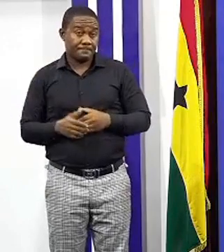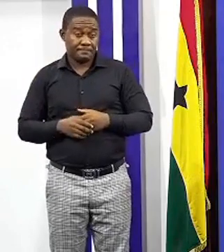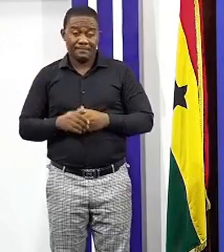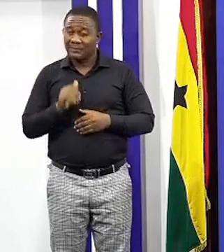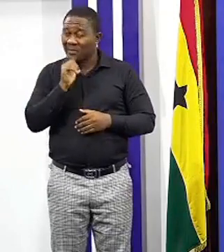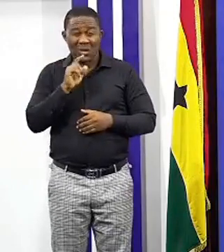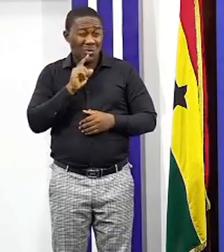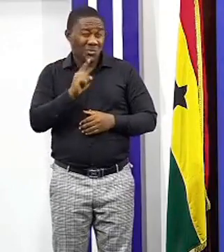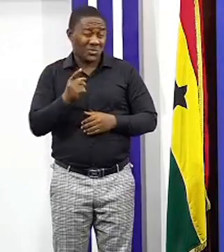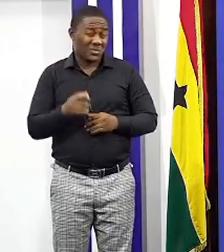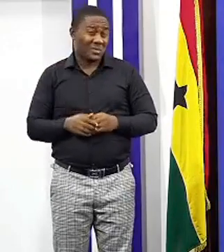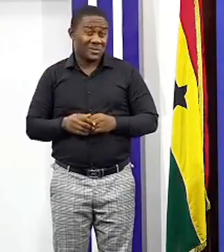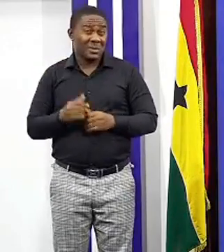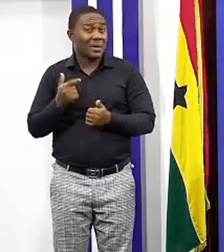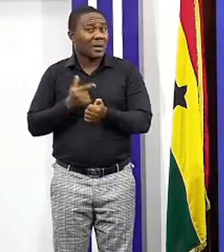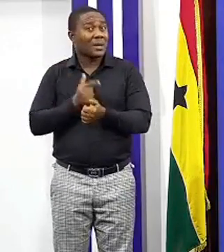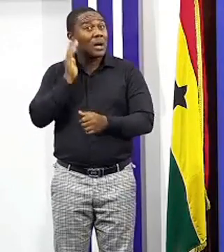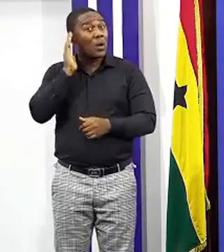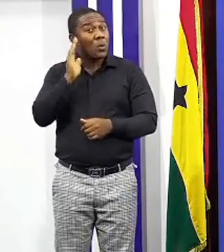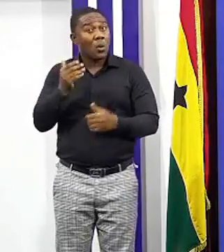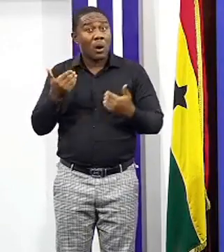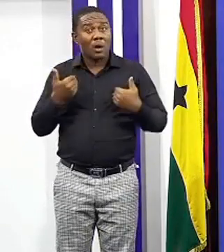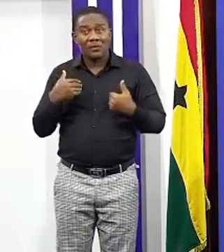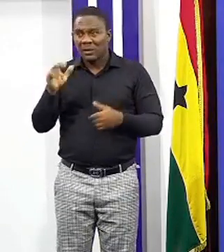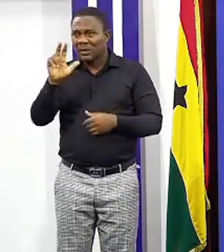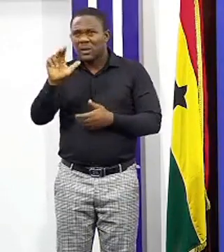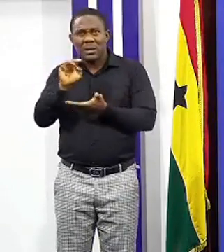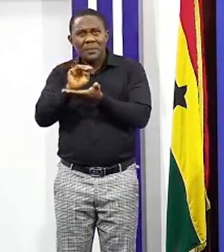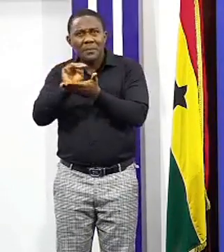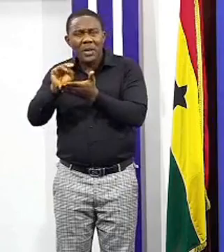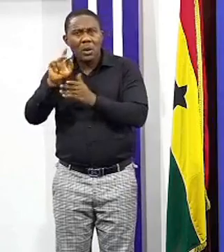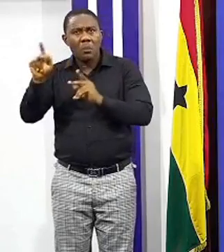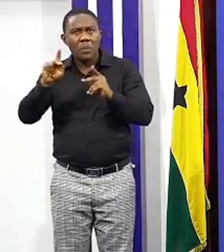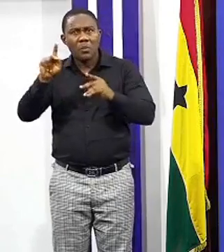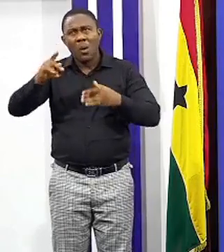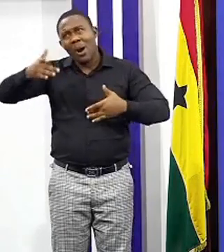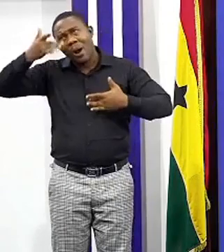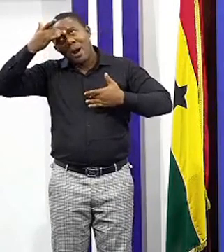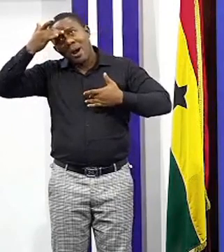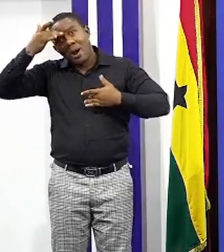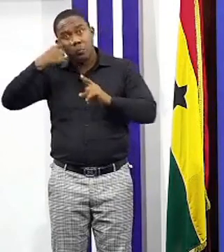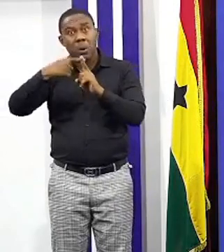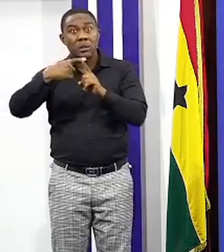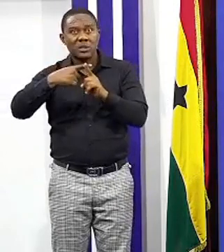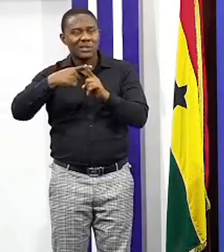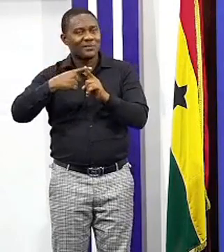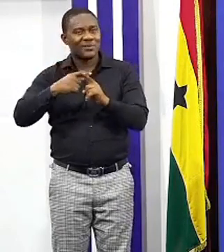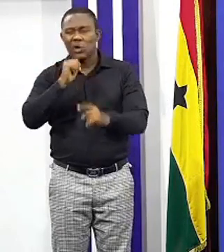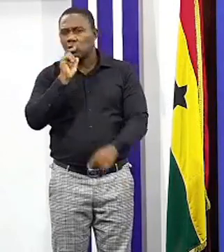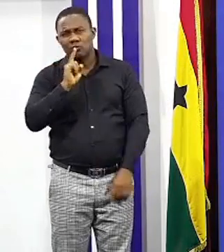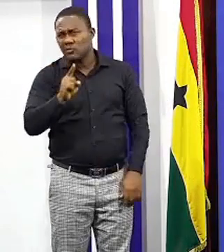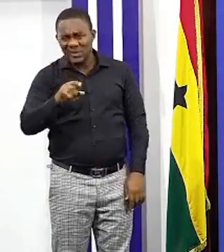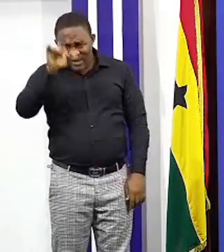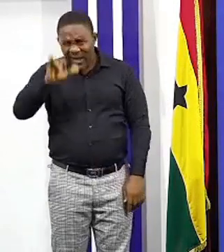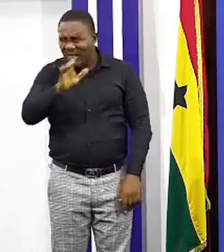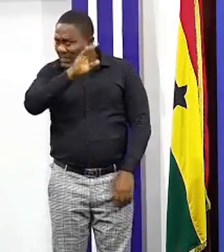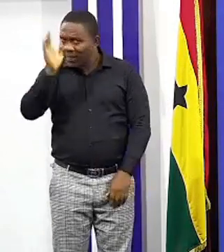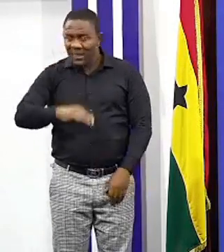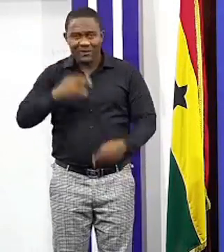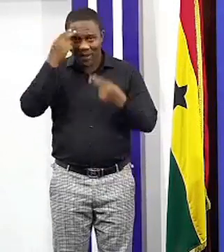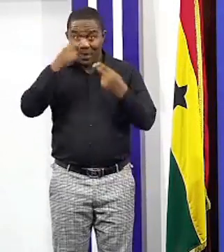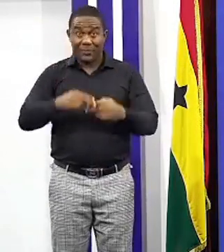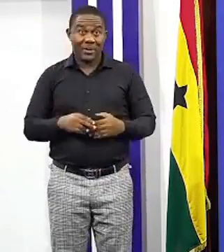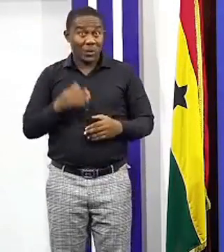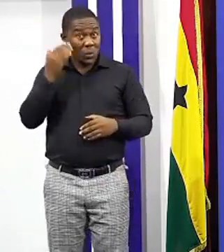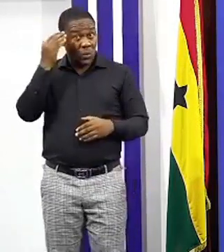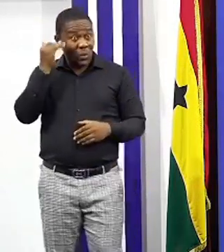Ghana will have 3 million people infected before we reach the peak. So you will never see that. Because as we